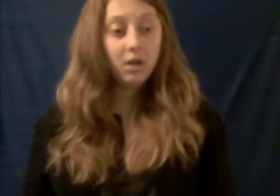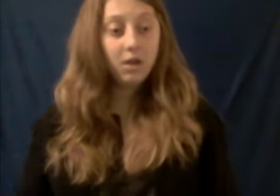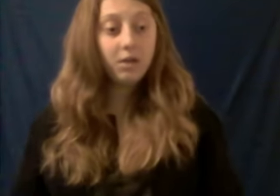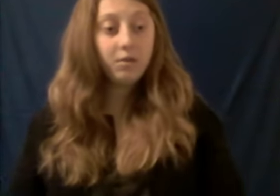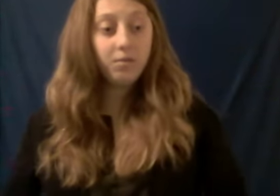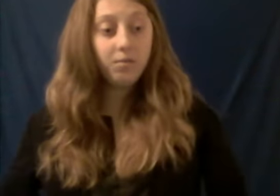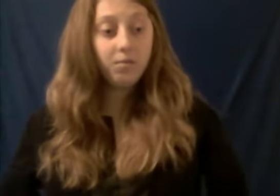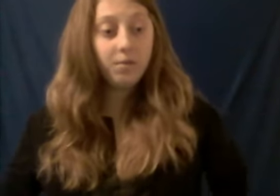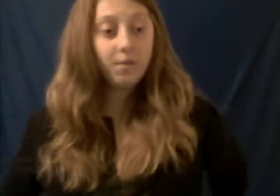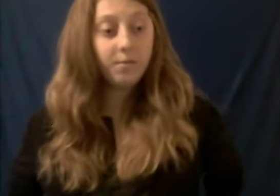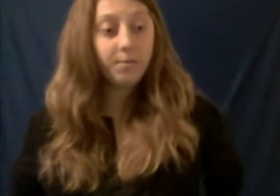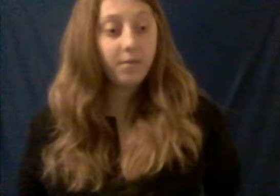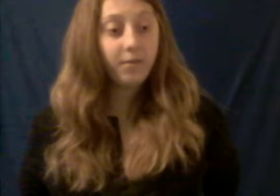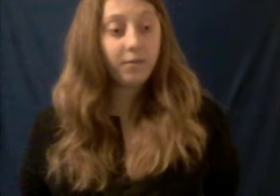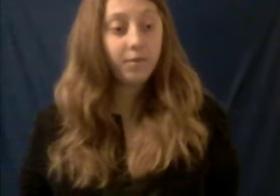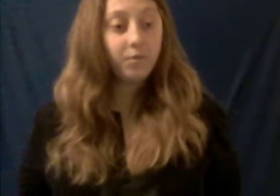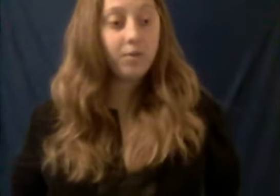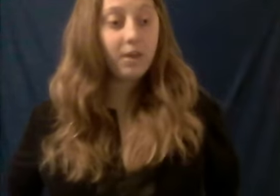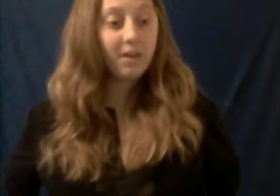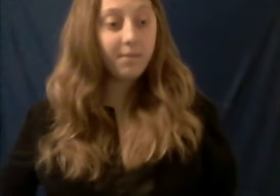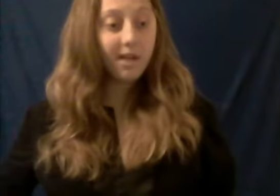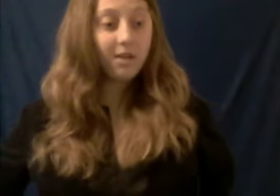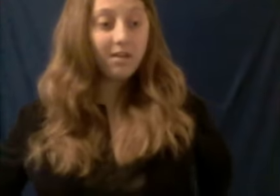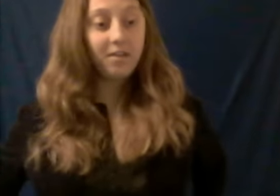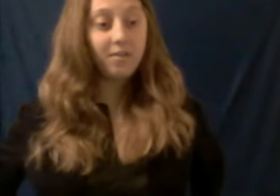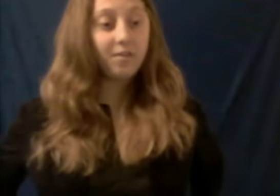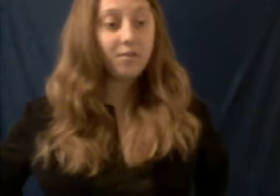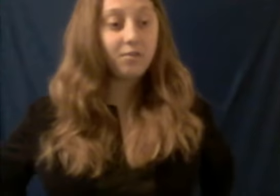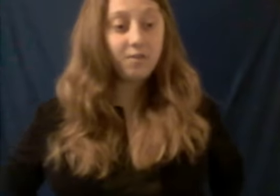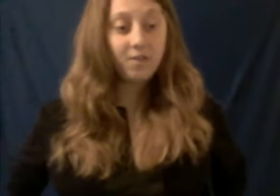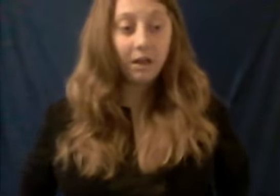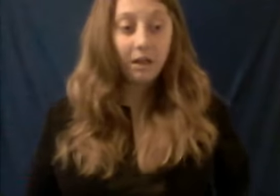I know some specific foods you can't buy because they're just not allowed.